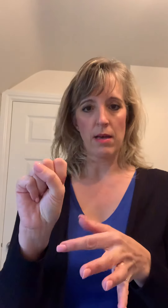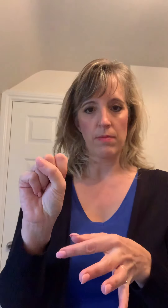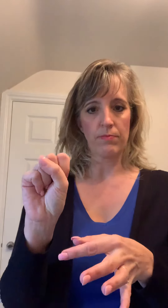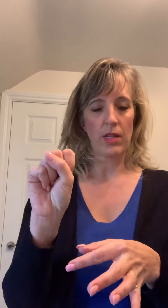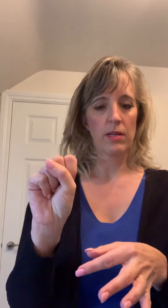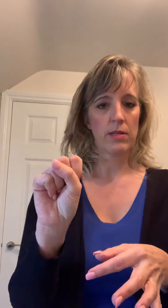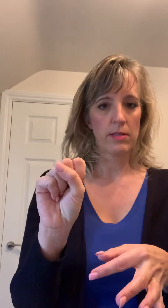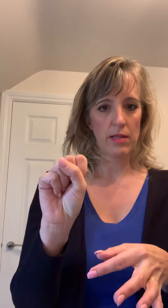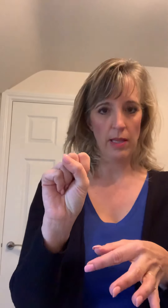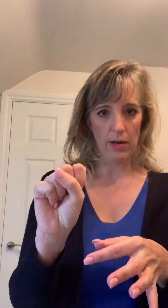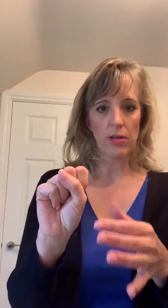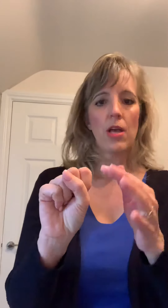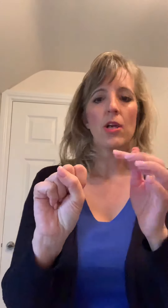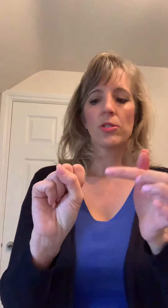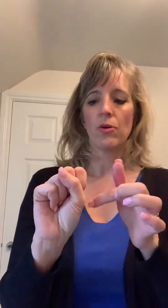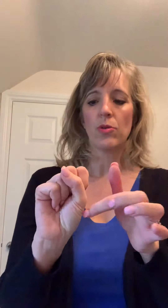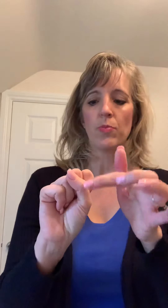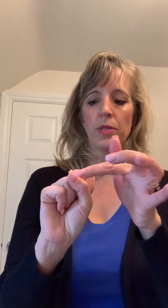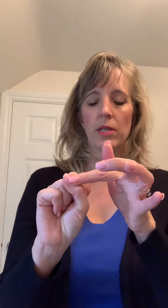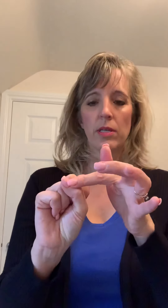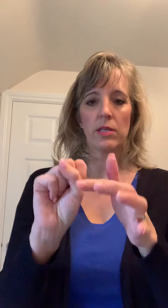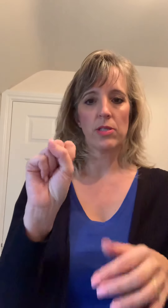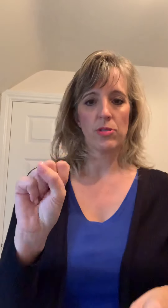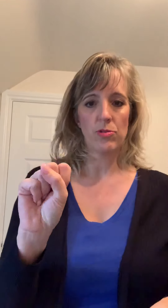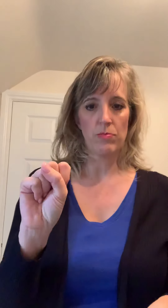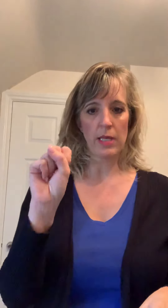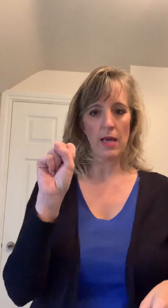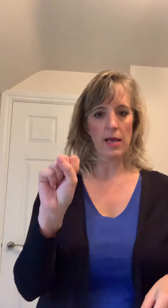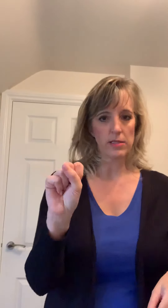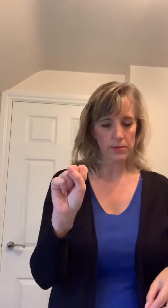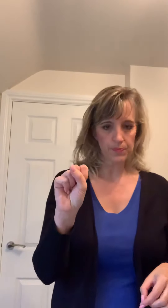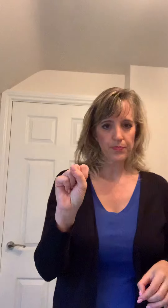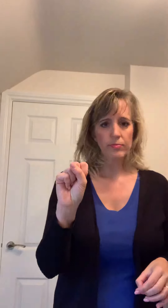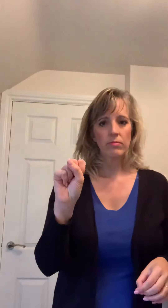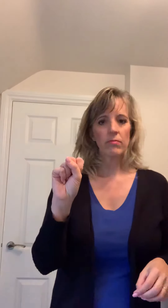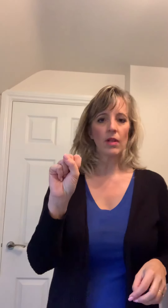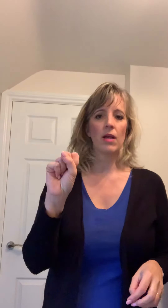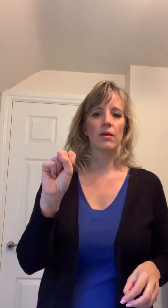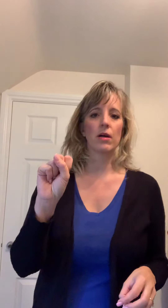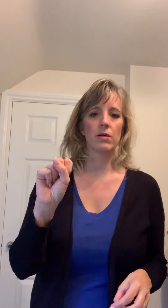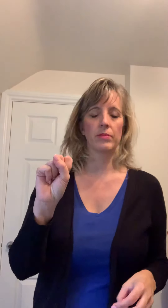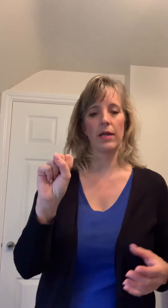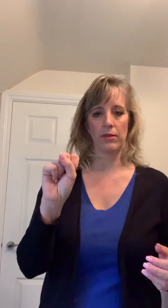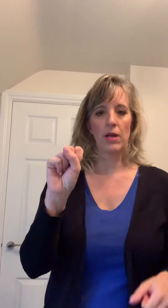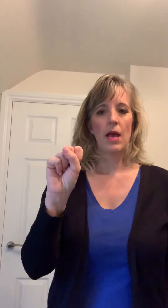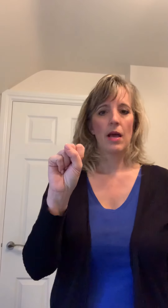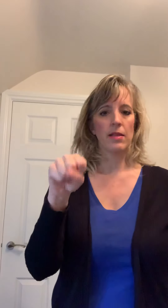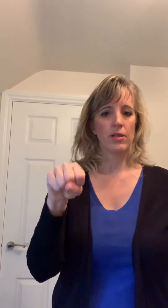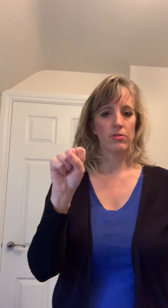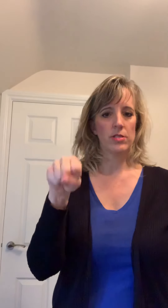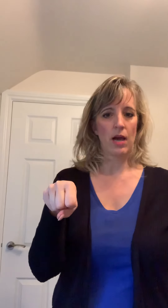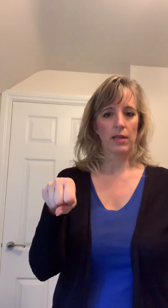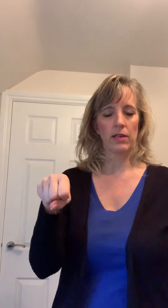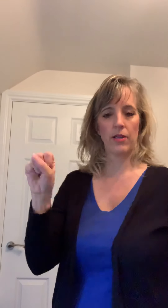sign, letter. So you make the S letter, and then you nod it like your head